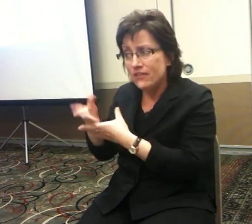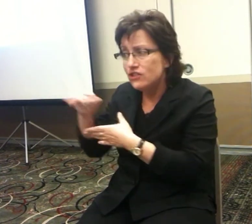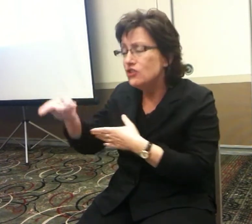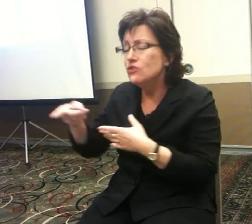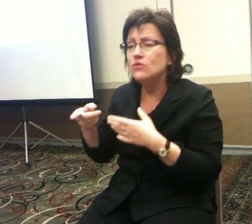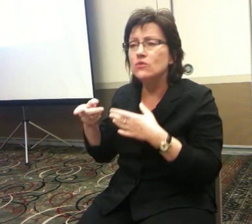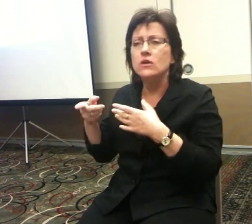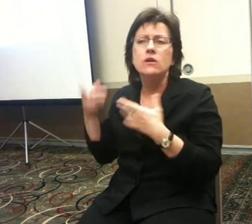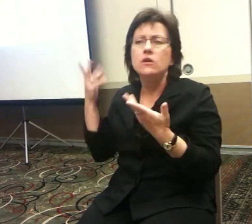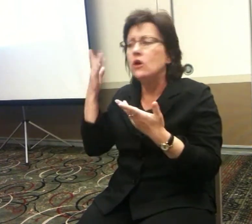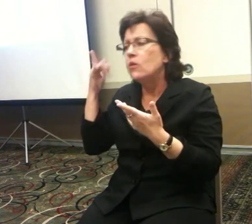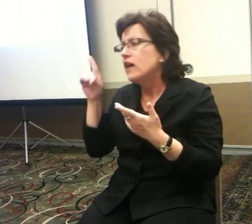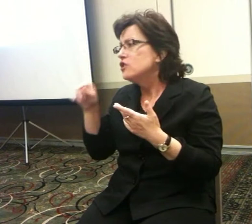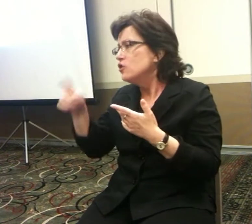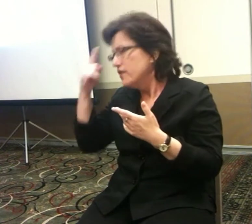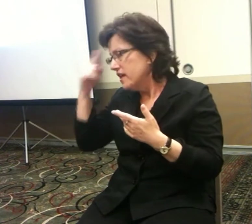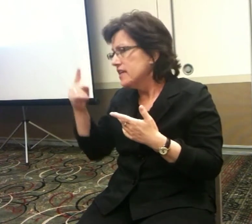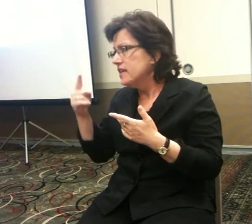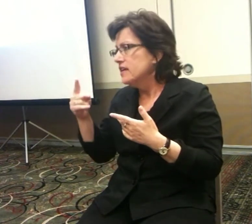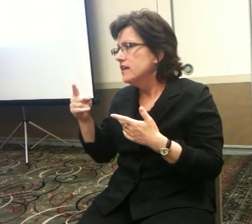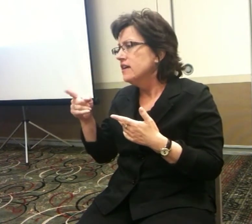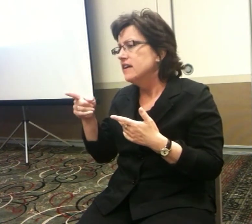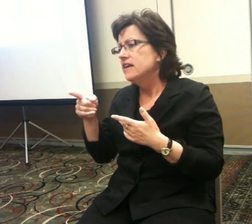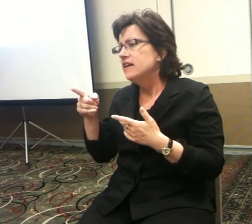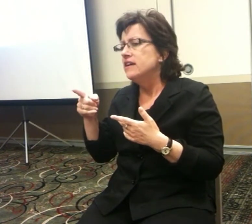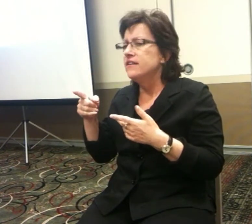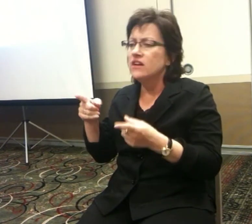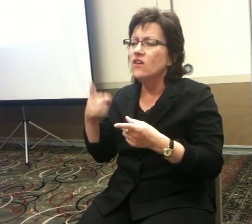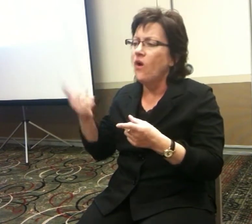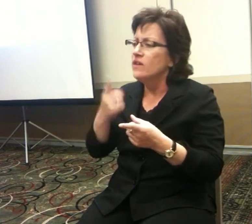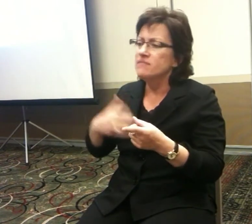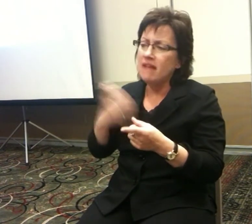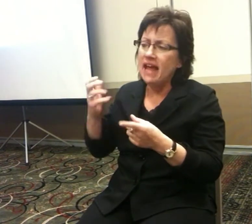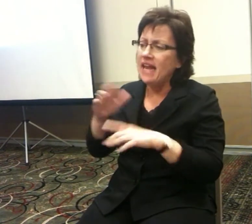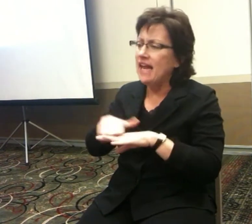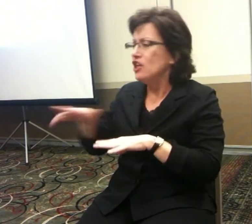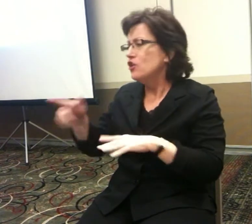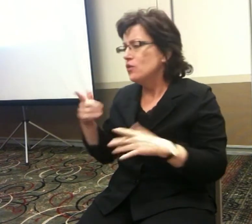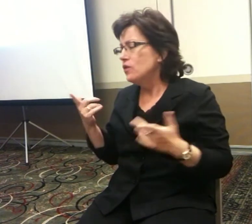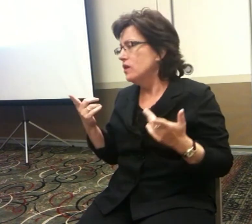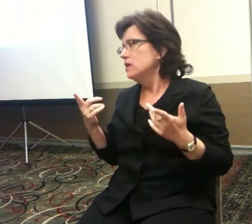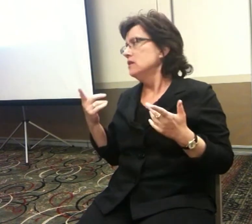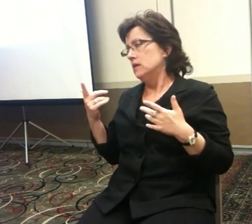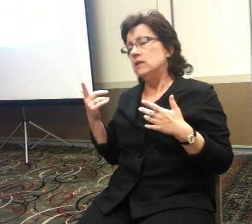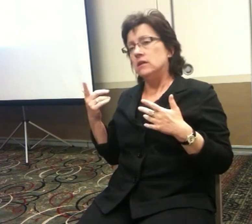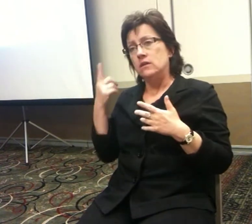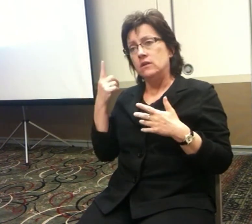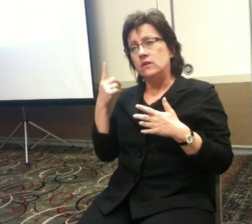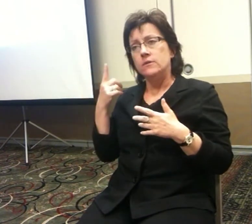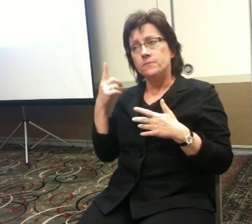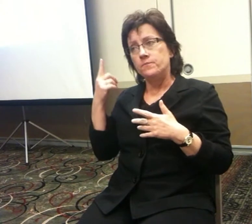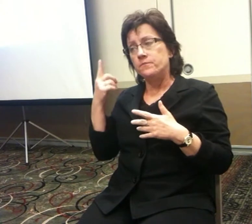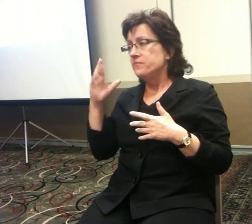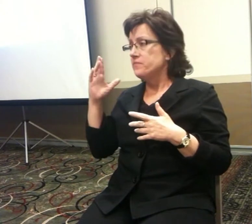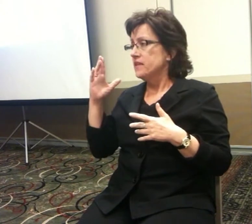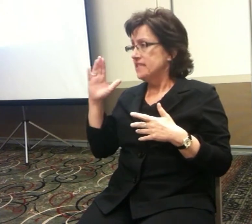Why do you think so-and-so is always mad at you, or why do you think? I might want to say one of the things that happens, it seems that a lot of times you get very